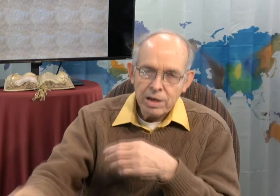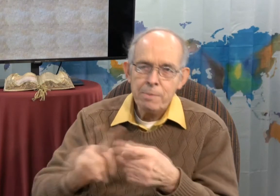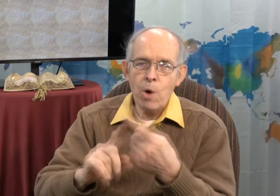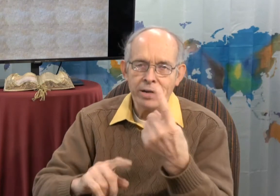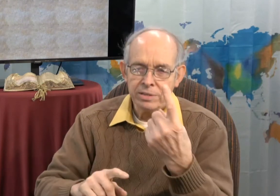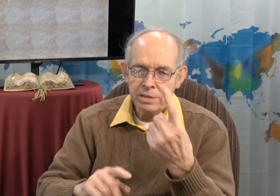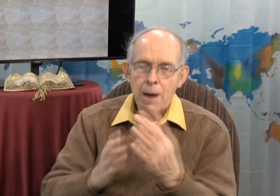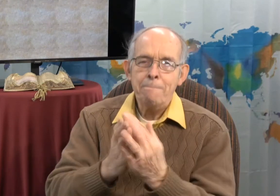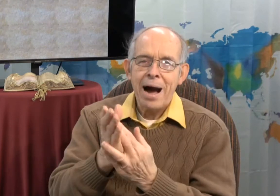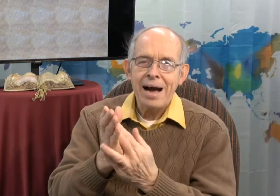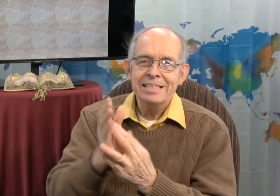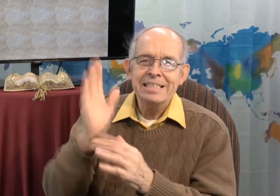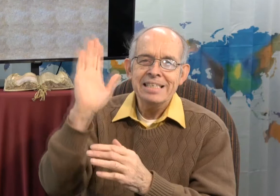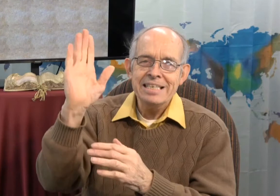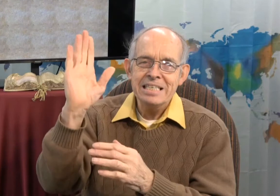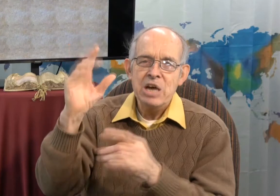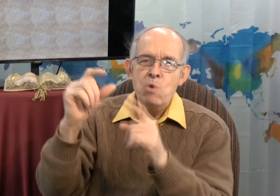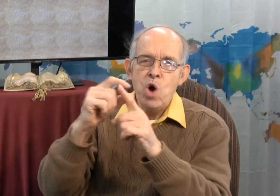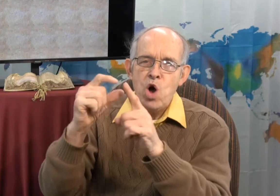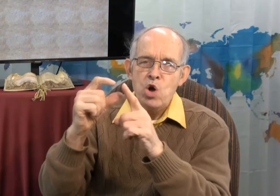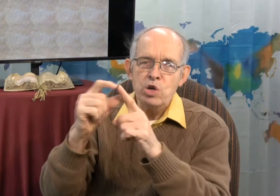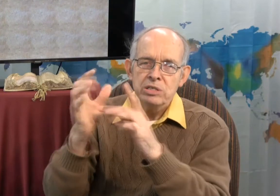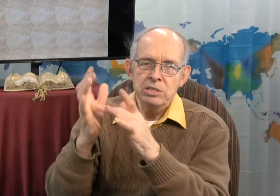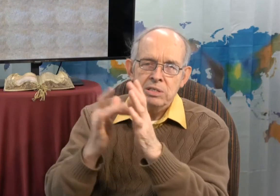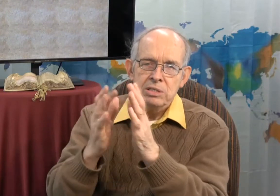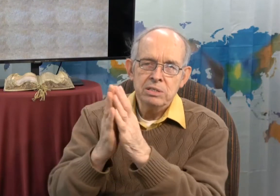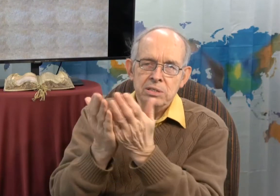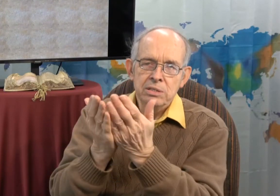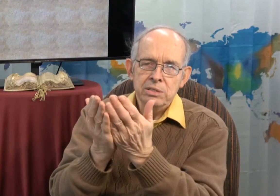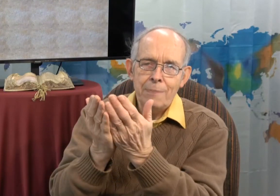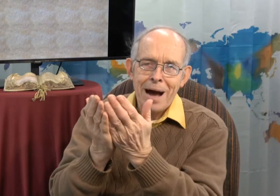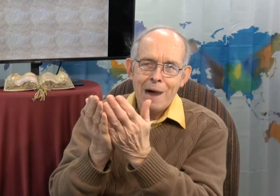Number 1, by His Word. The Bible.